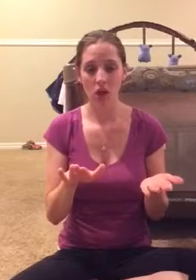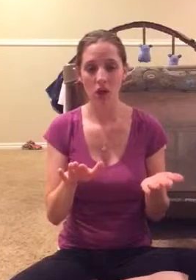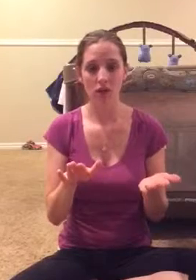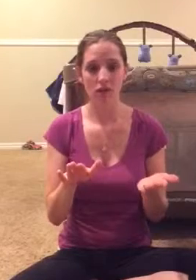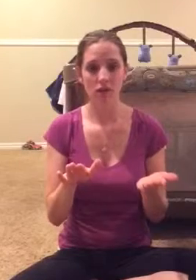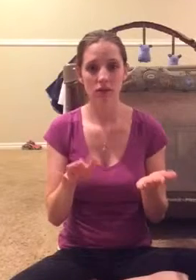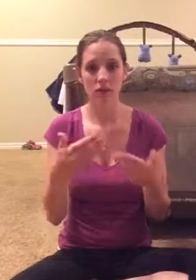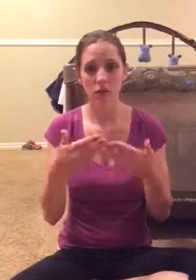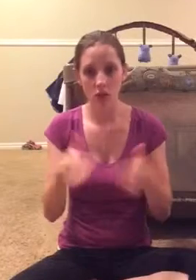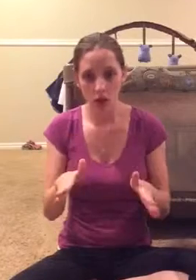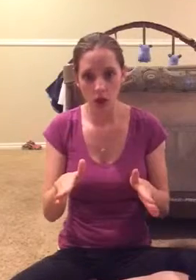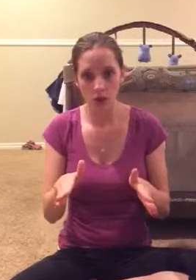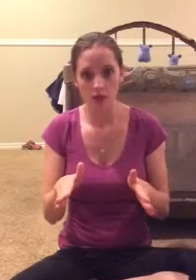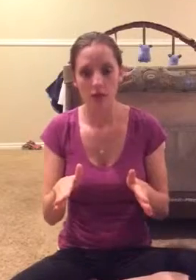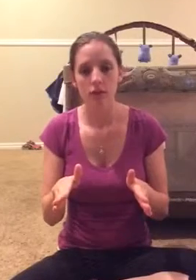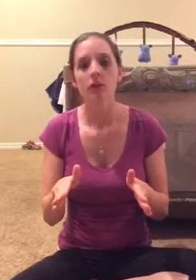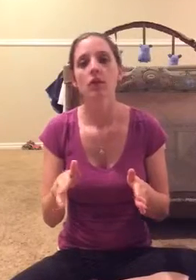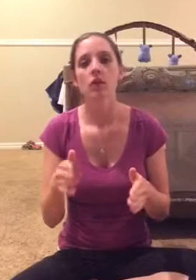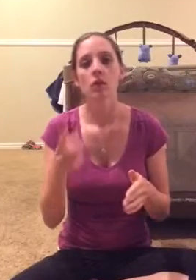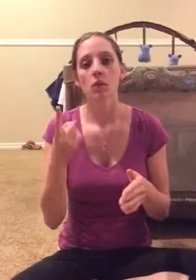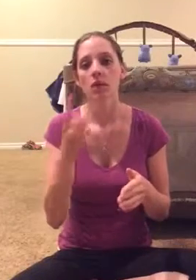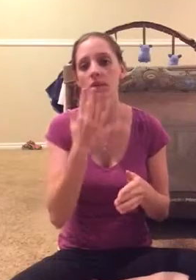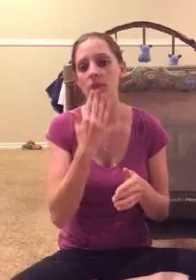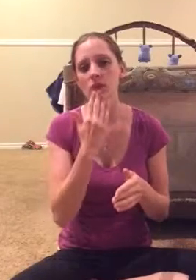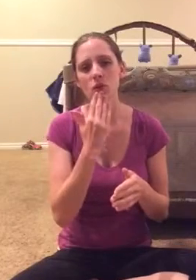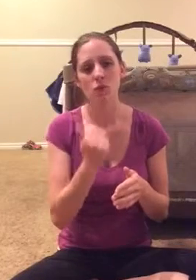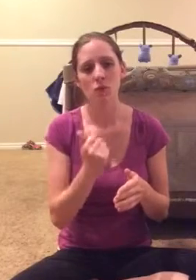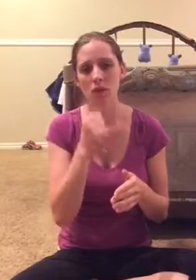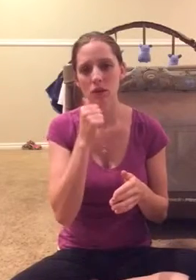costs. Family members said in a description of the account.